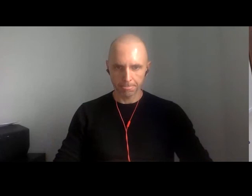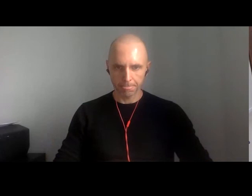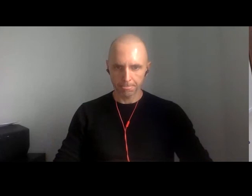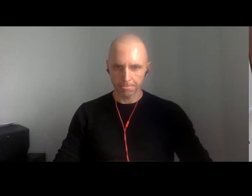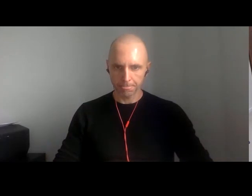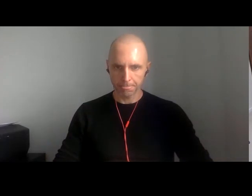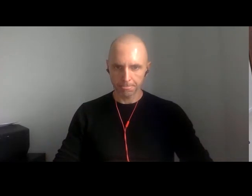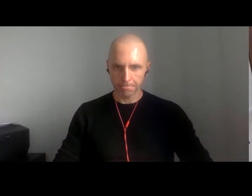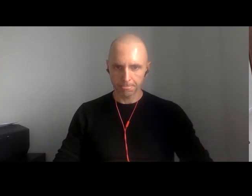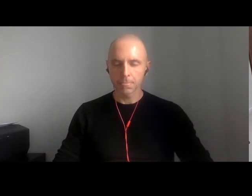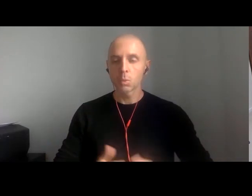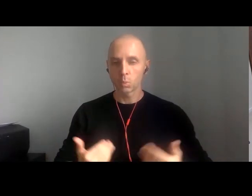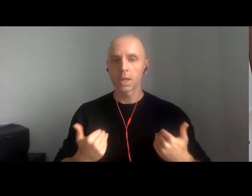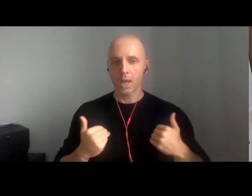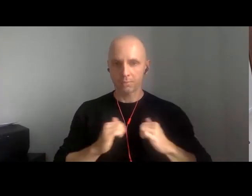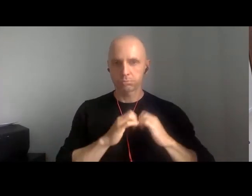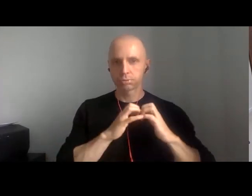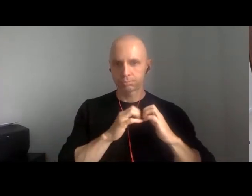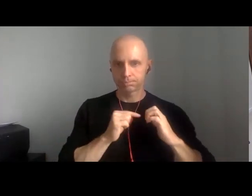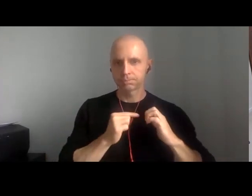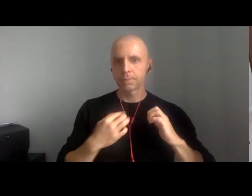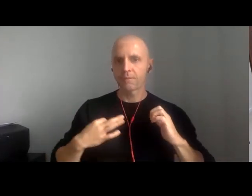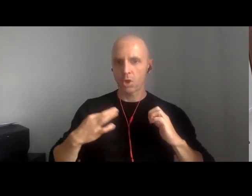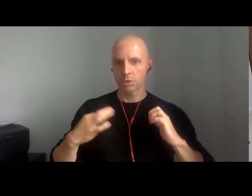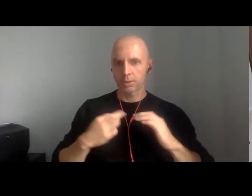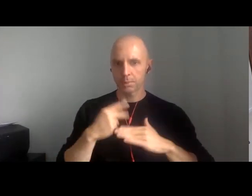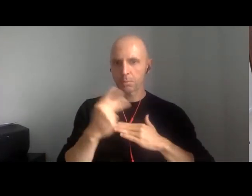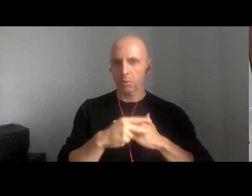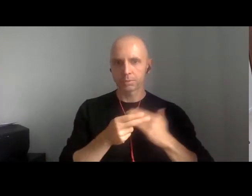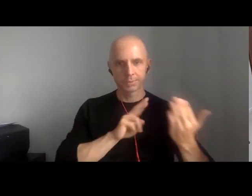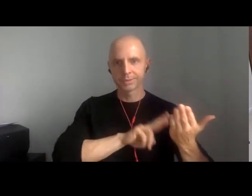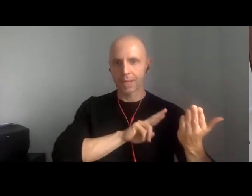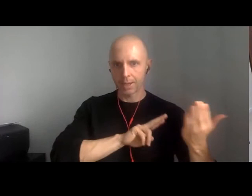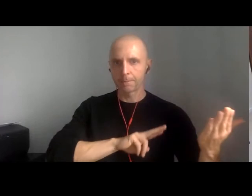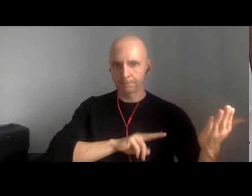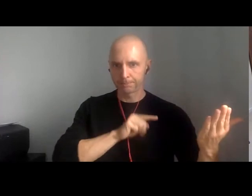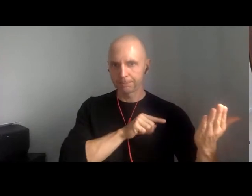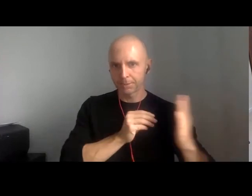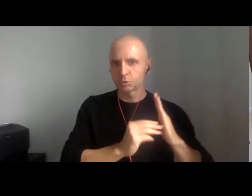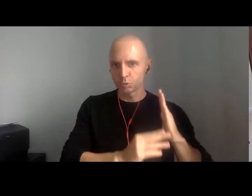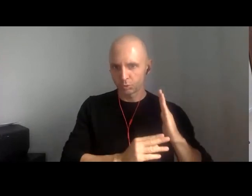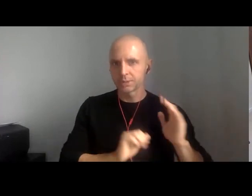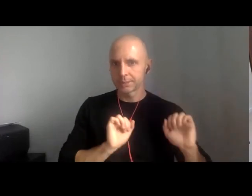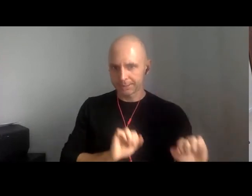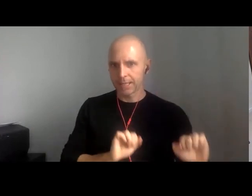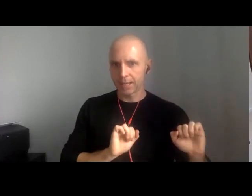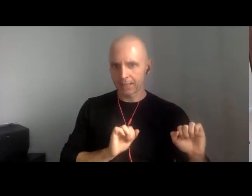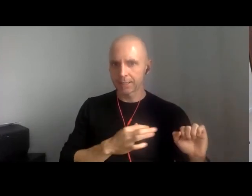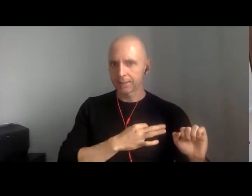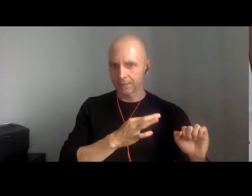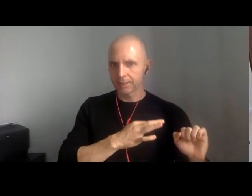We have a volunteer program where students can attend. Not a great deal at the moment, but we hope that's going to build.